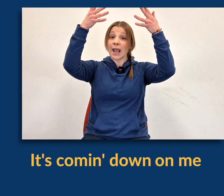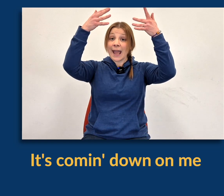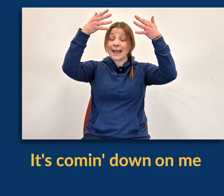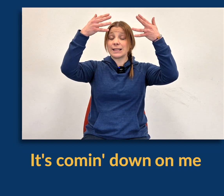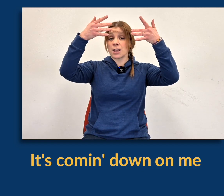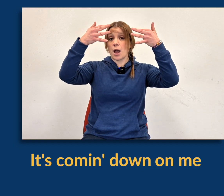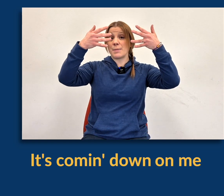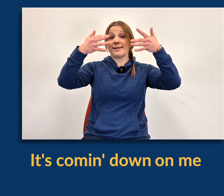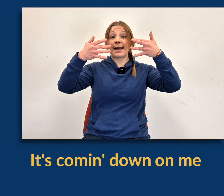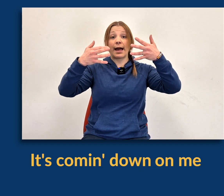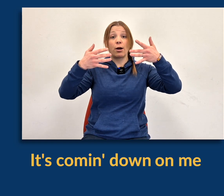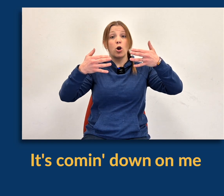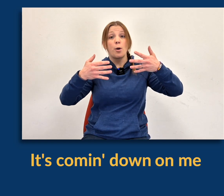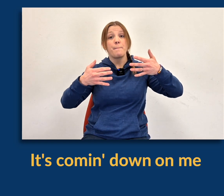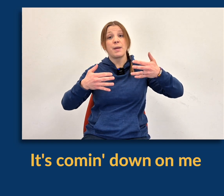It's coming down on me.